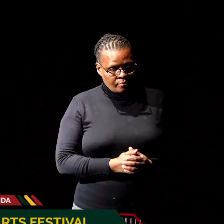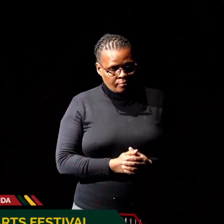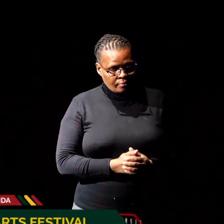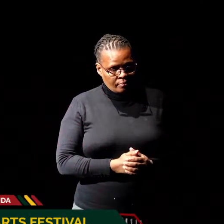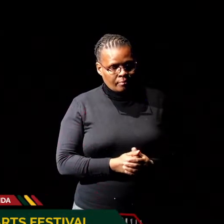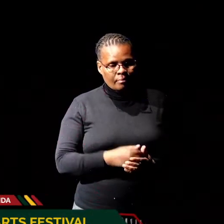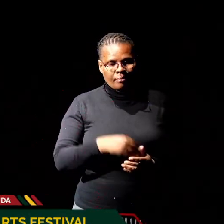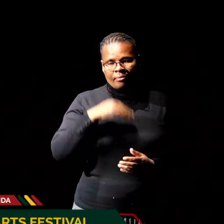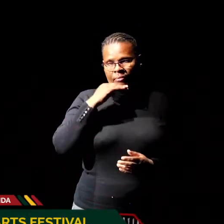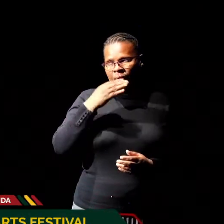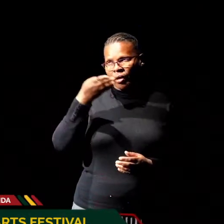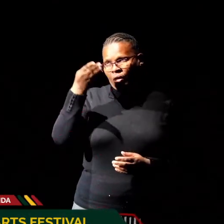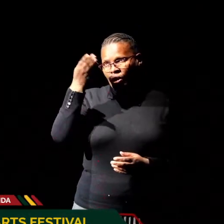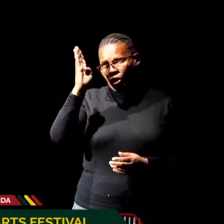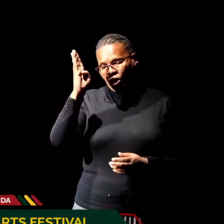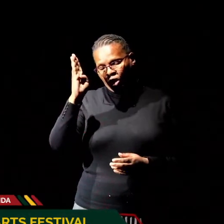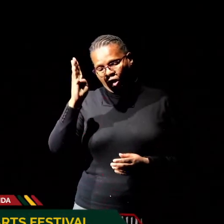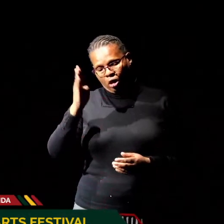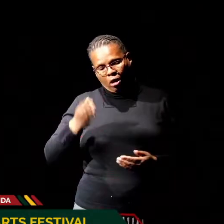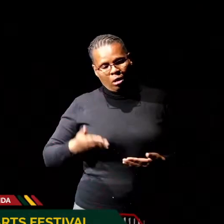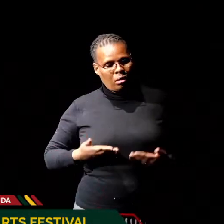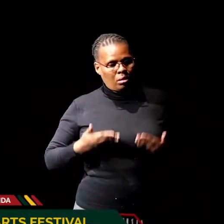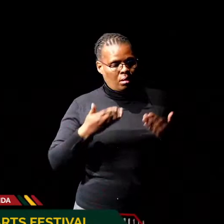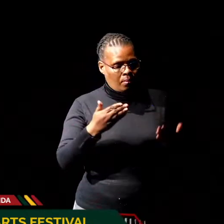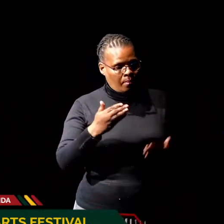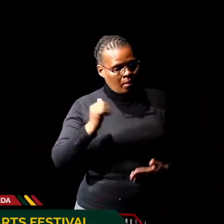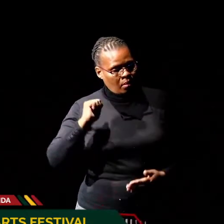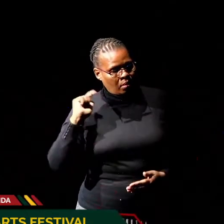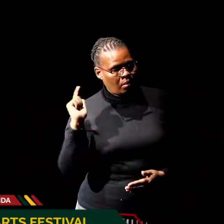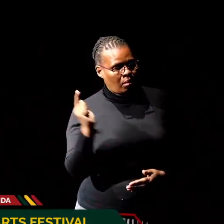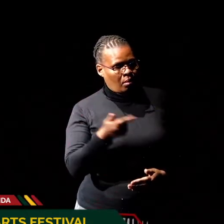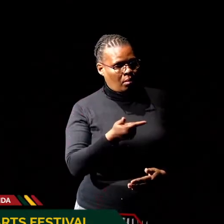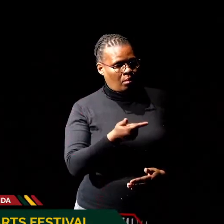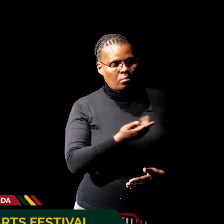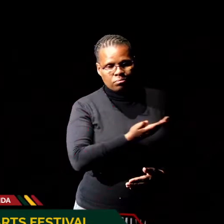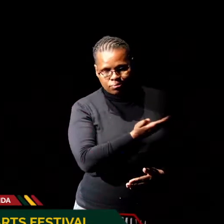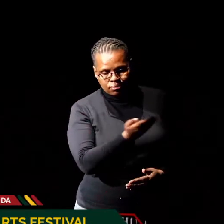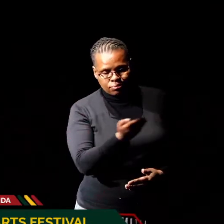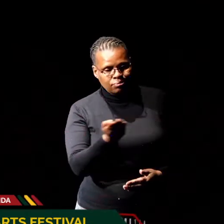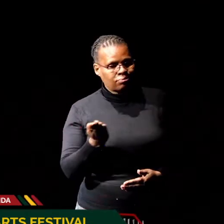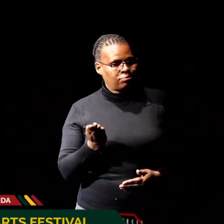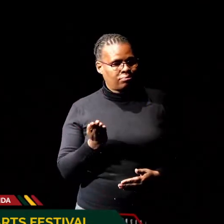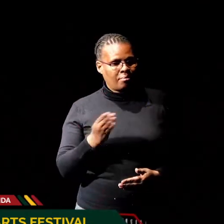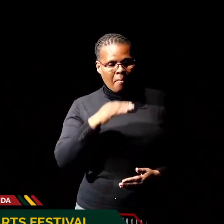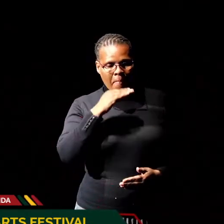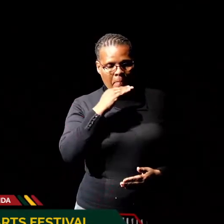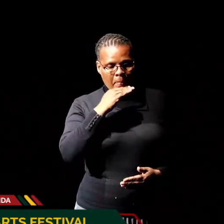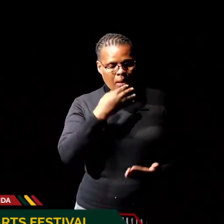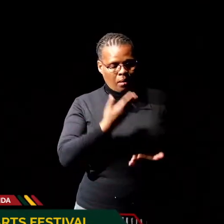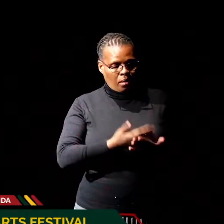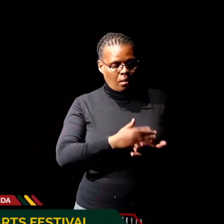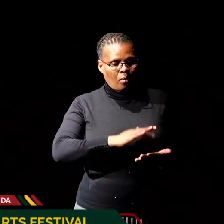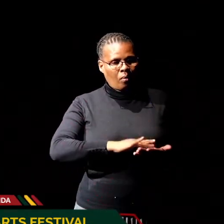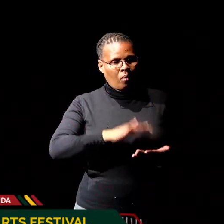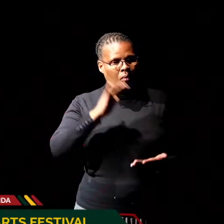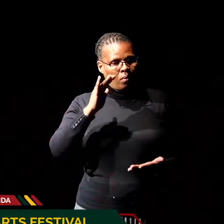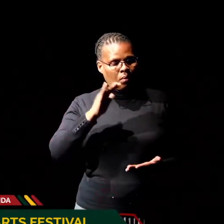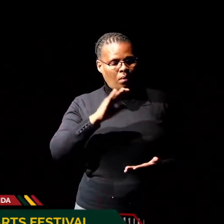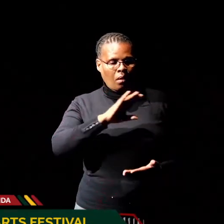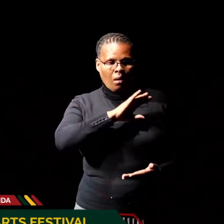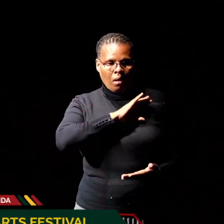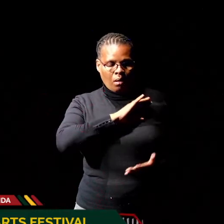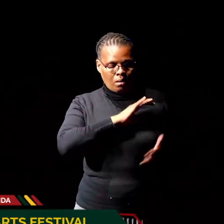will supply every need of yours according to his riches in glory in